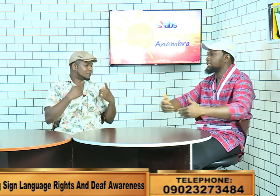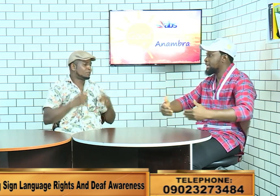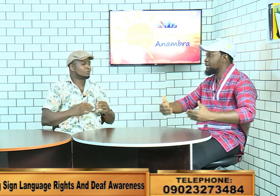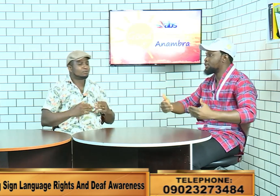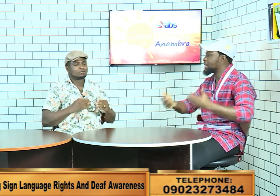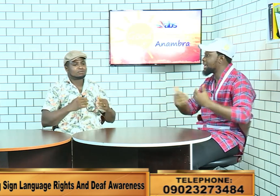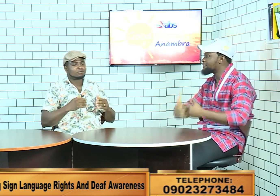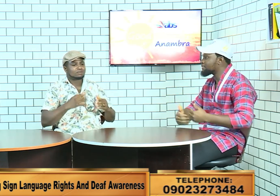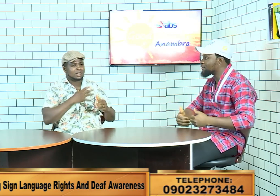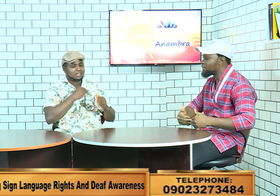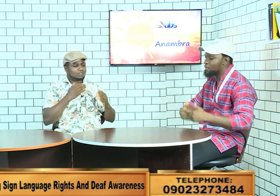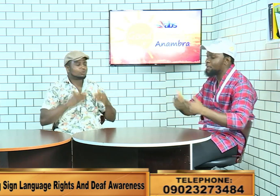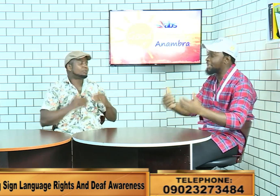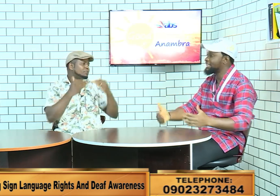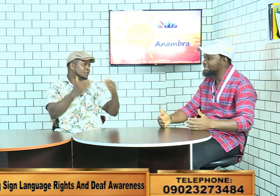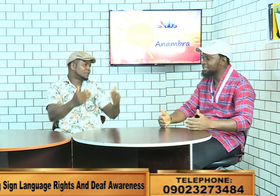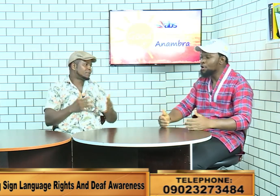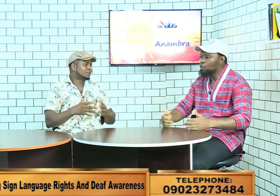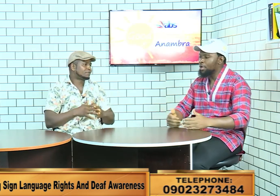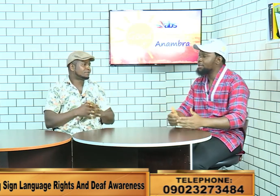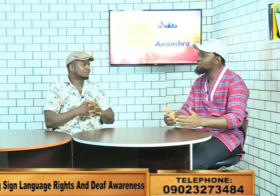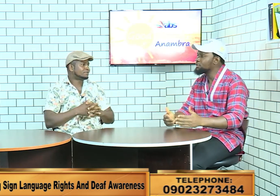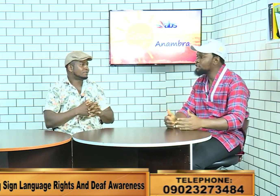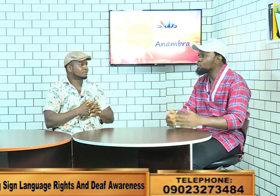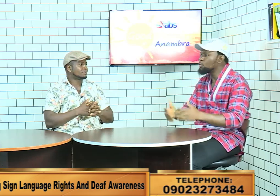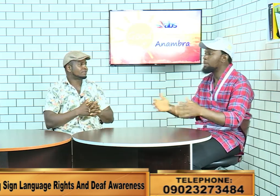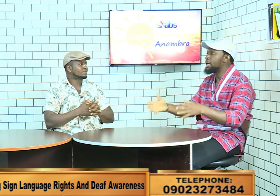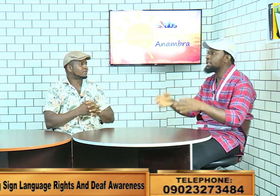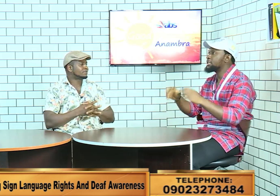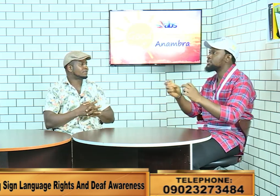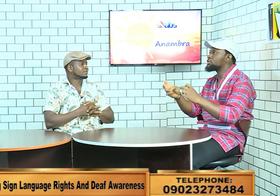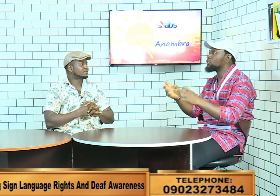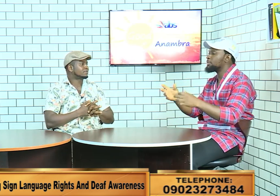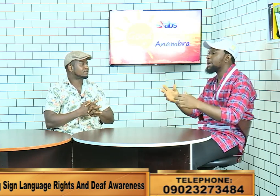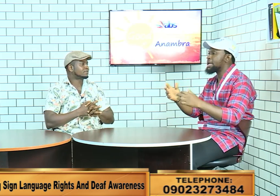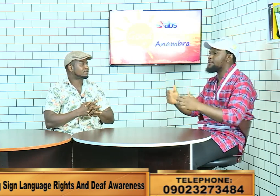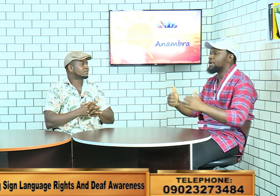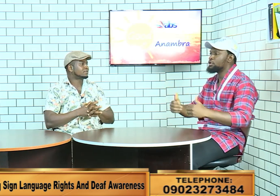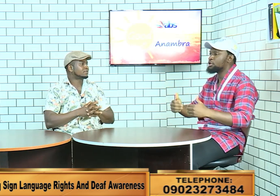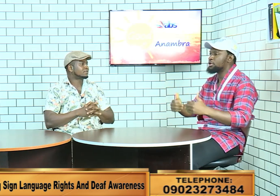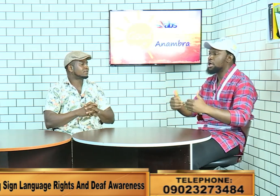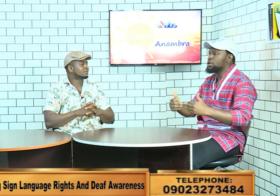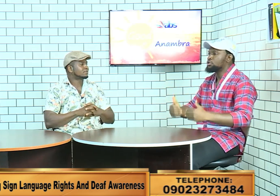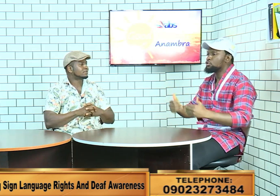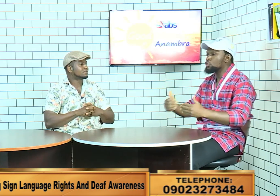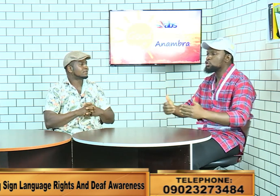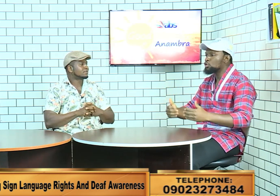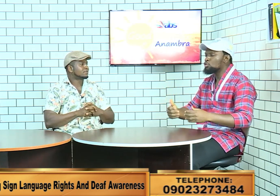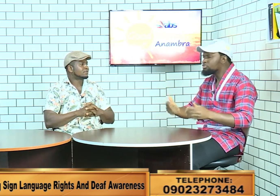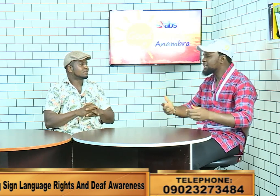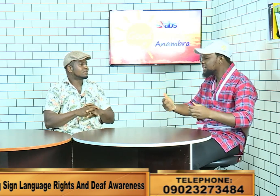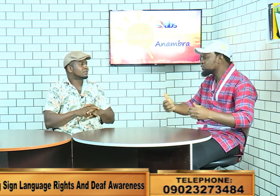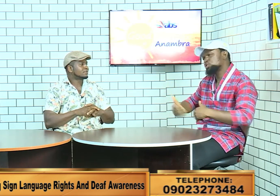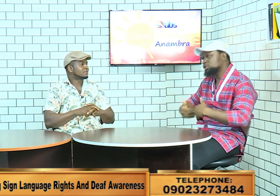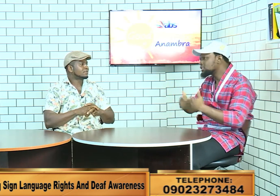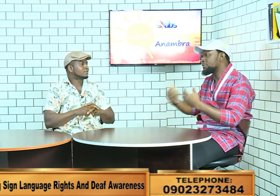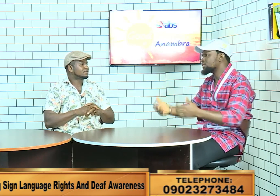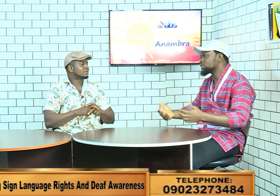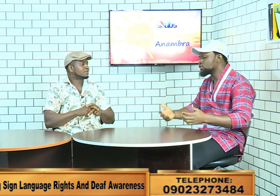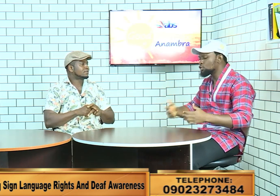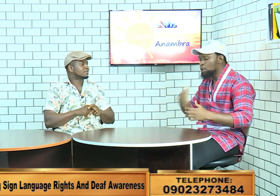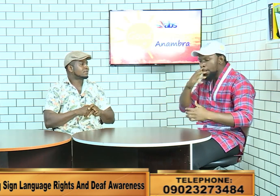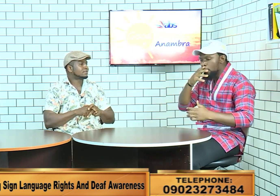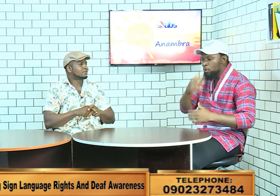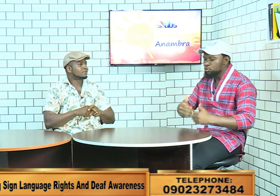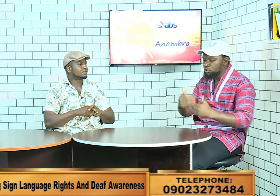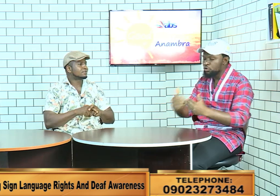that, hey, we are deaf people, we are this, we can do this. So we plan in a situation whereby if we are doing the road show, we might decide to showcase our skills.